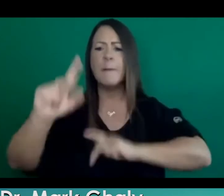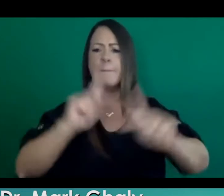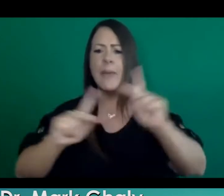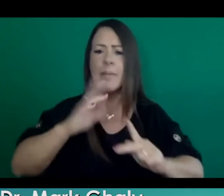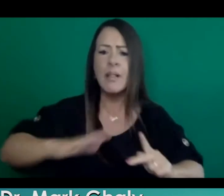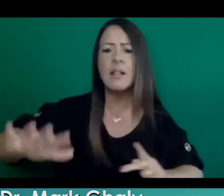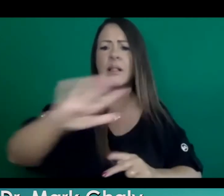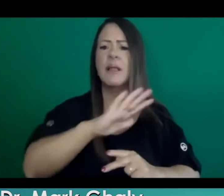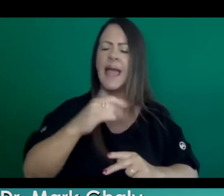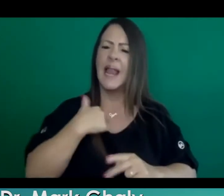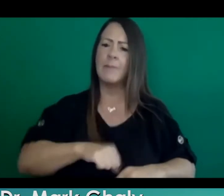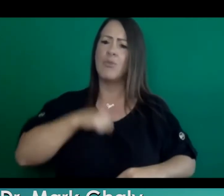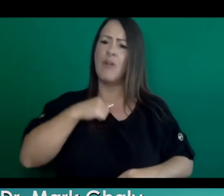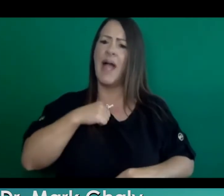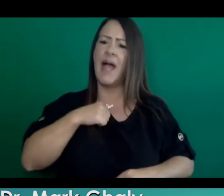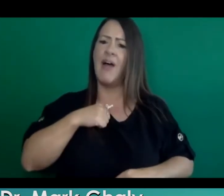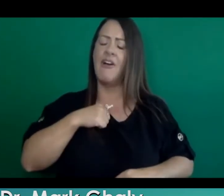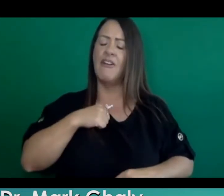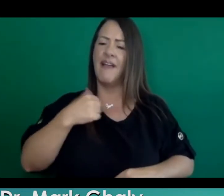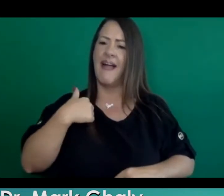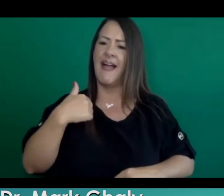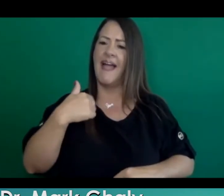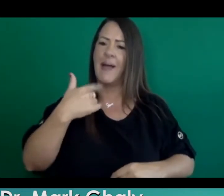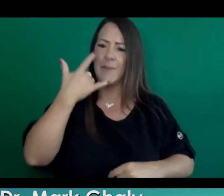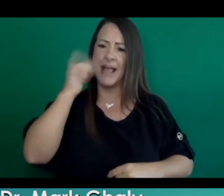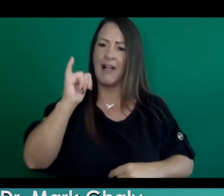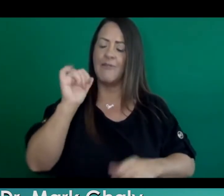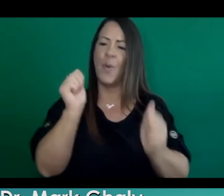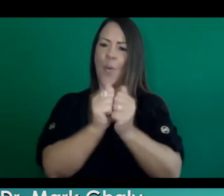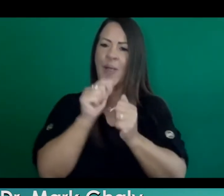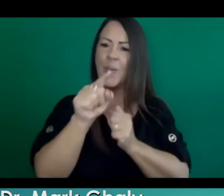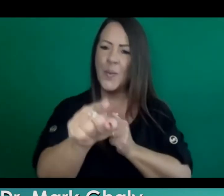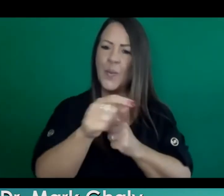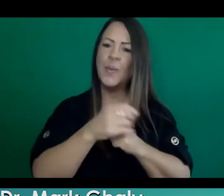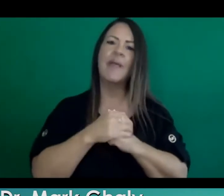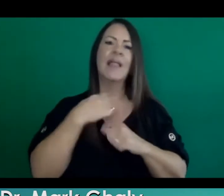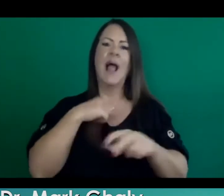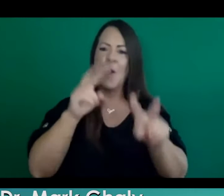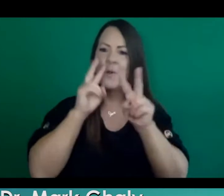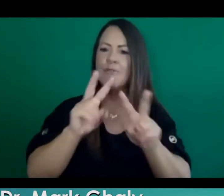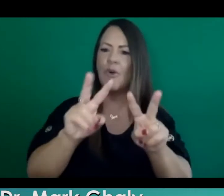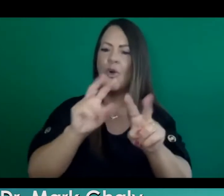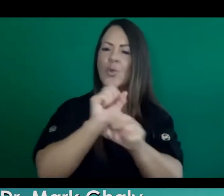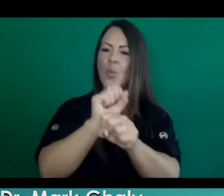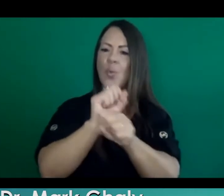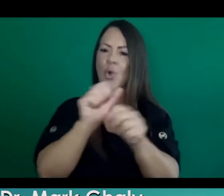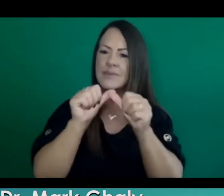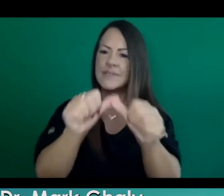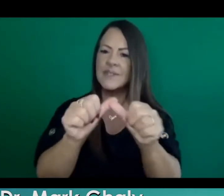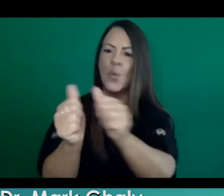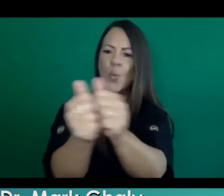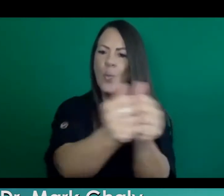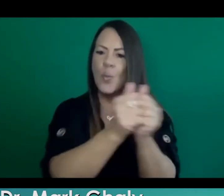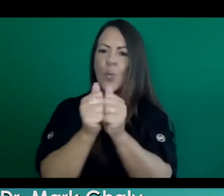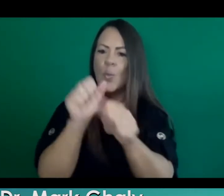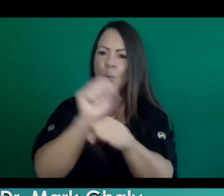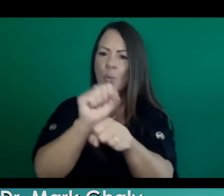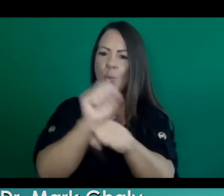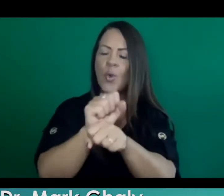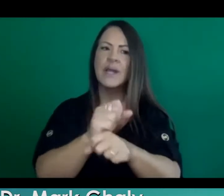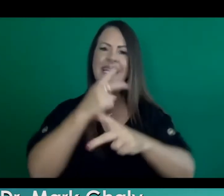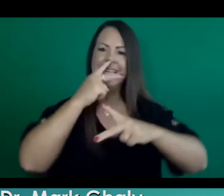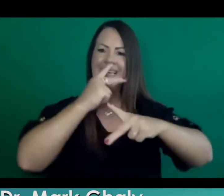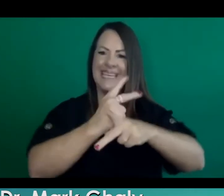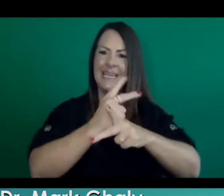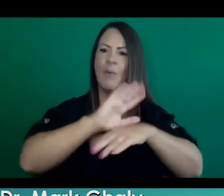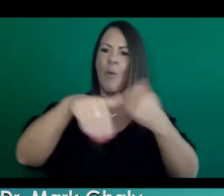overstated. I'm proud to be one of you and look forward to continuing to work to keep our counties and our cities as safe as